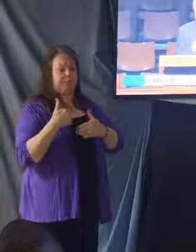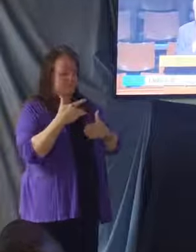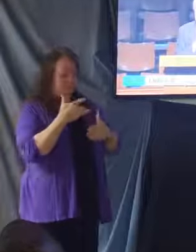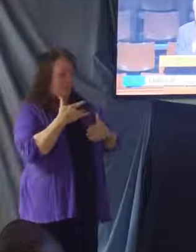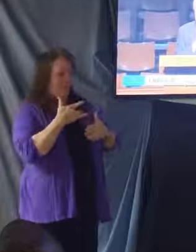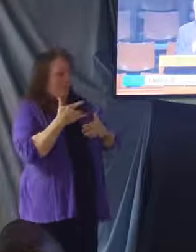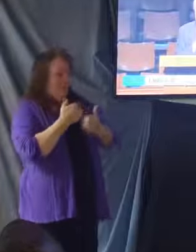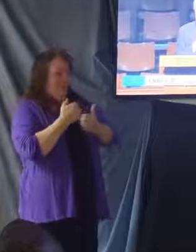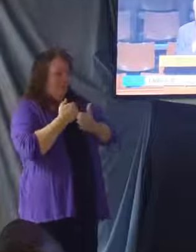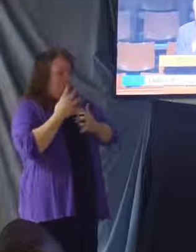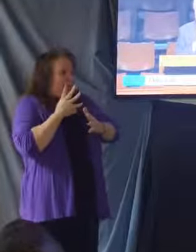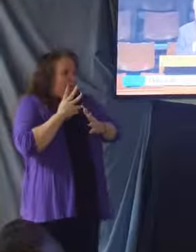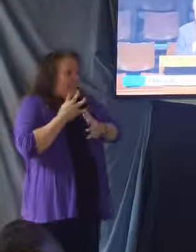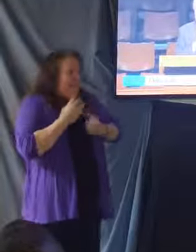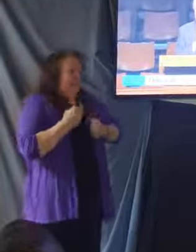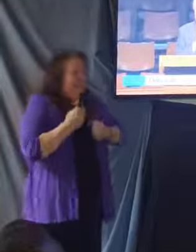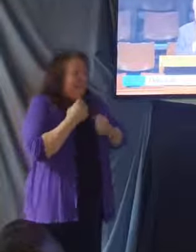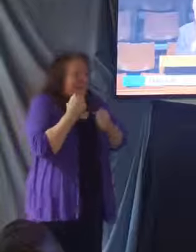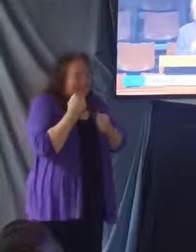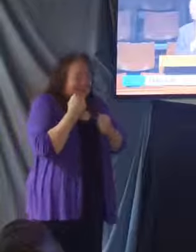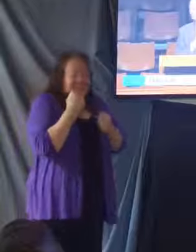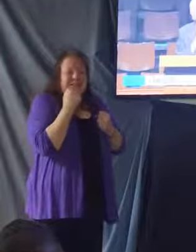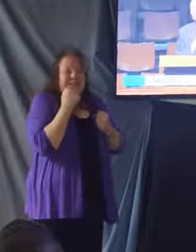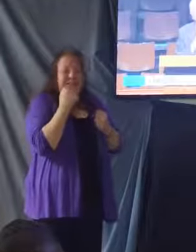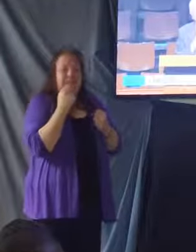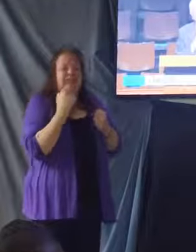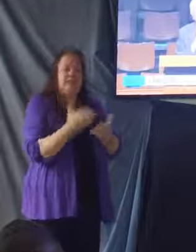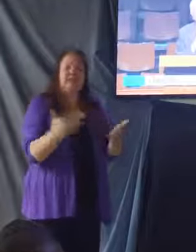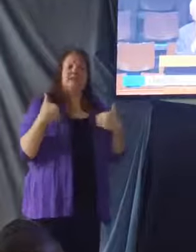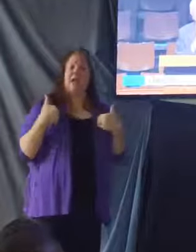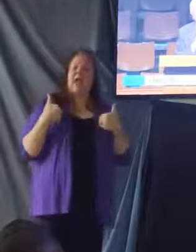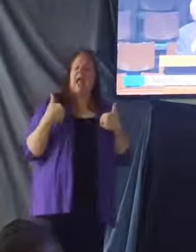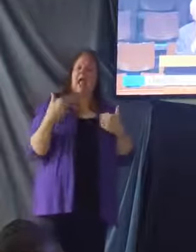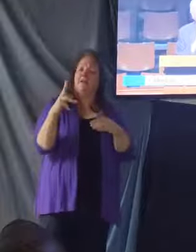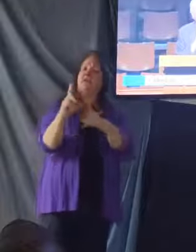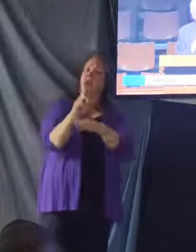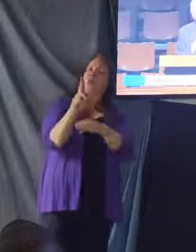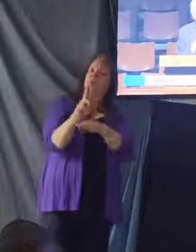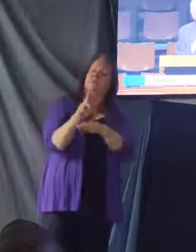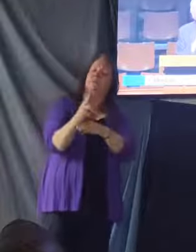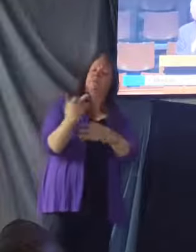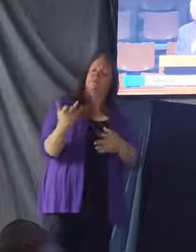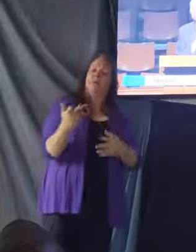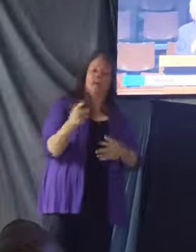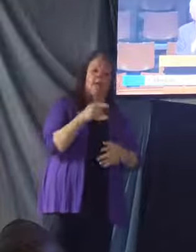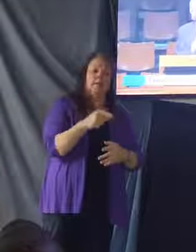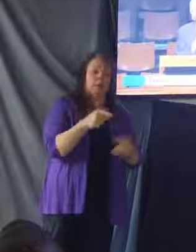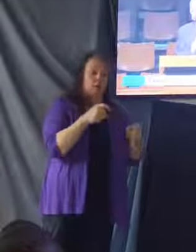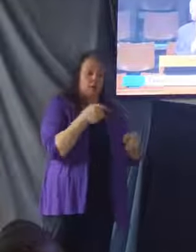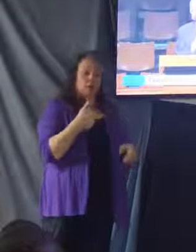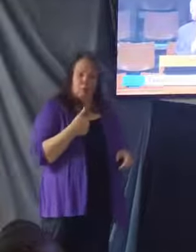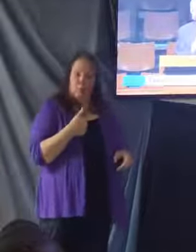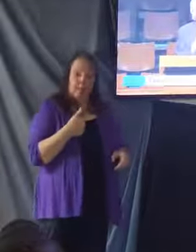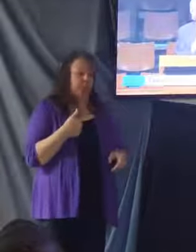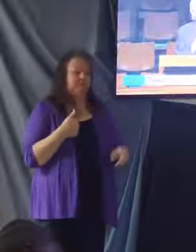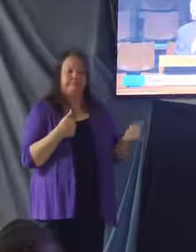heart. There are things that we have, that we use, but they don't control